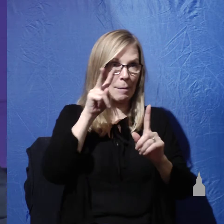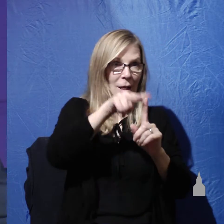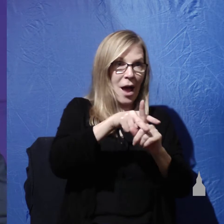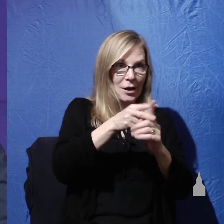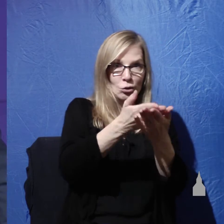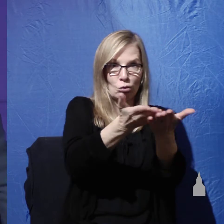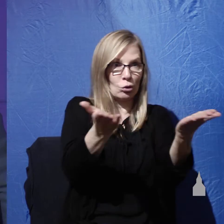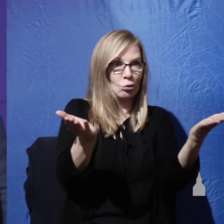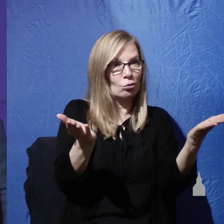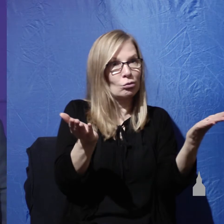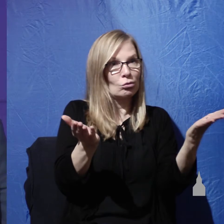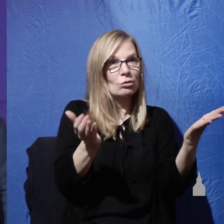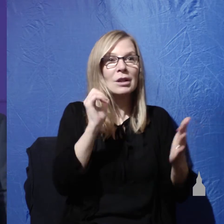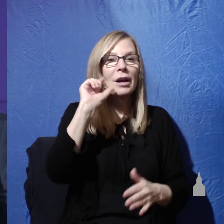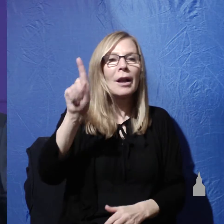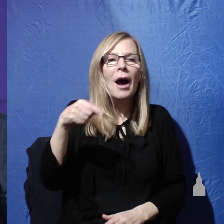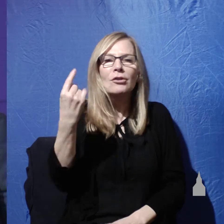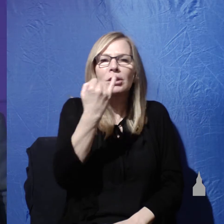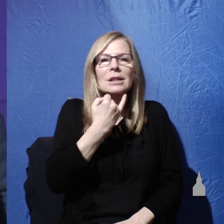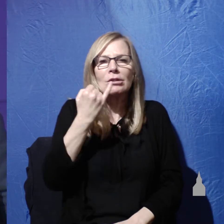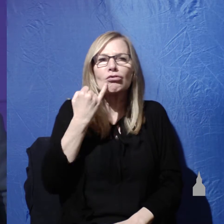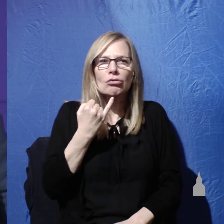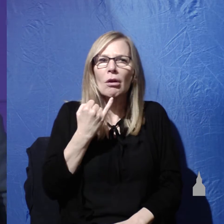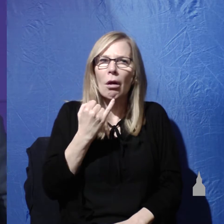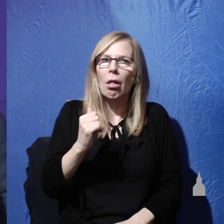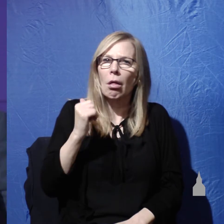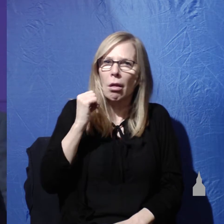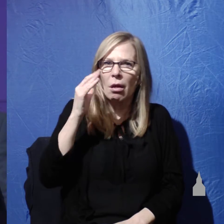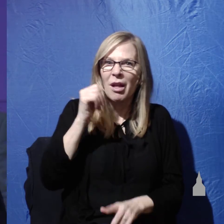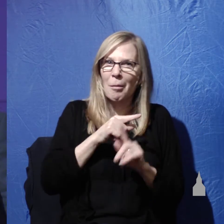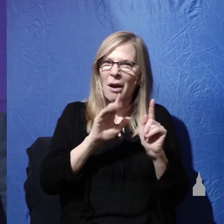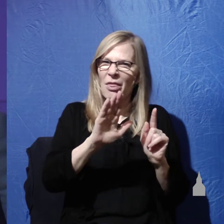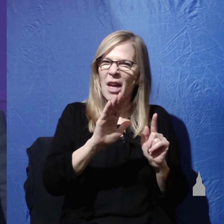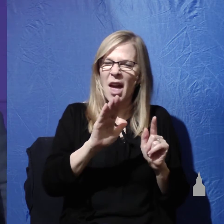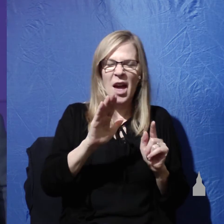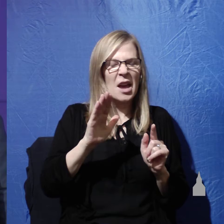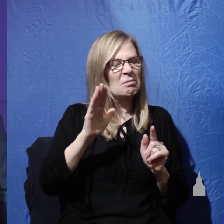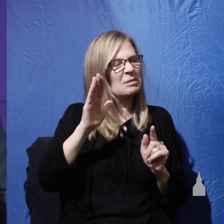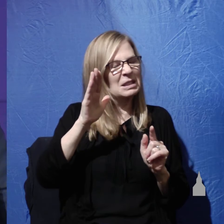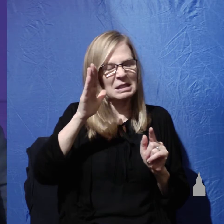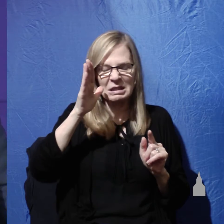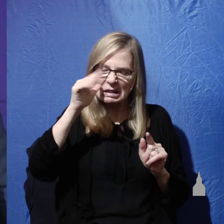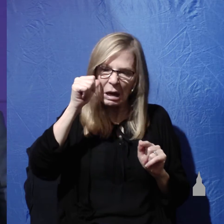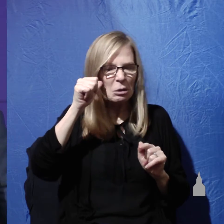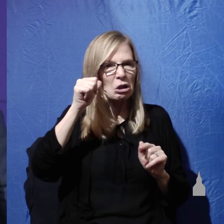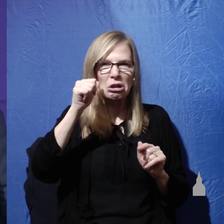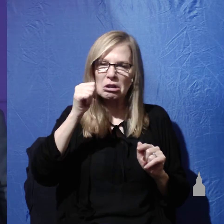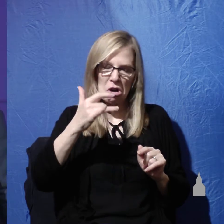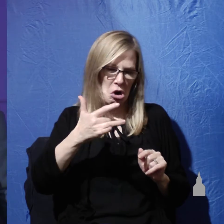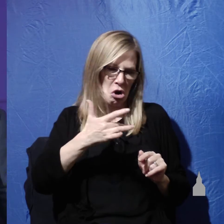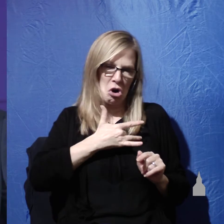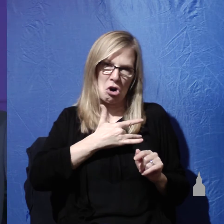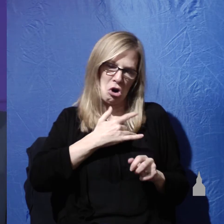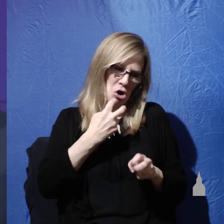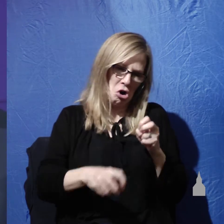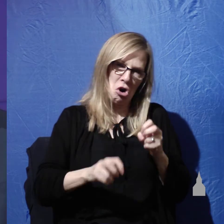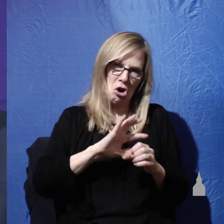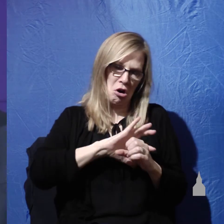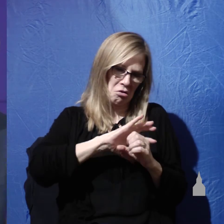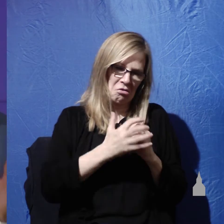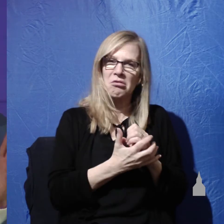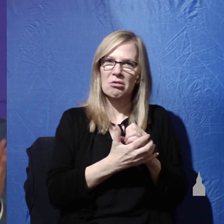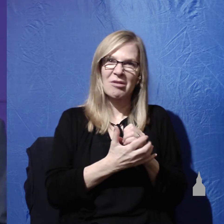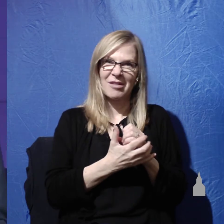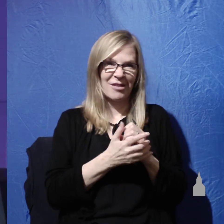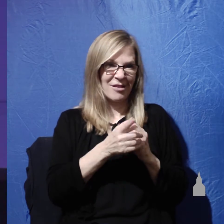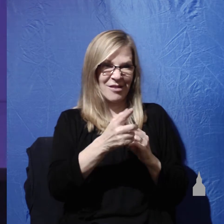of not simply about Israel's unbelief, but about their willful unbelief, their stubborn, hardened unbelief, which has